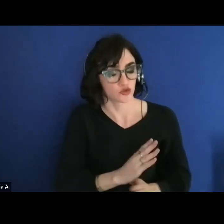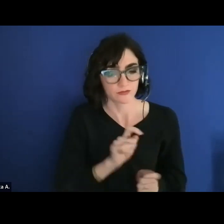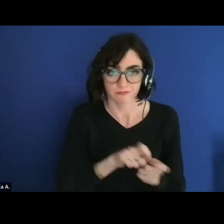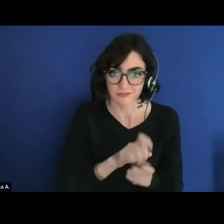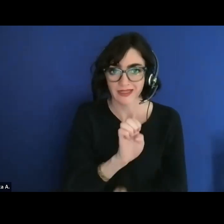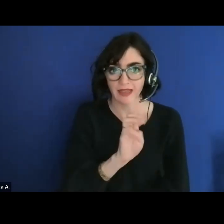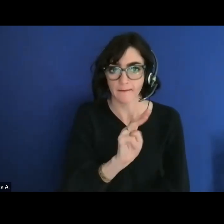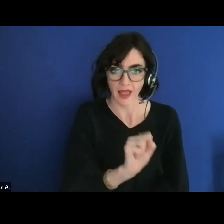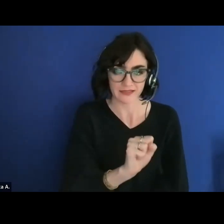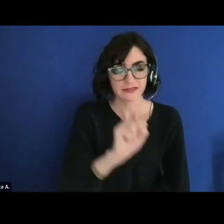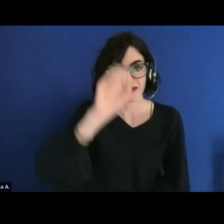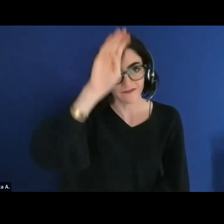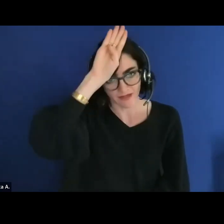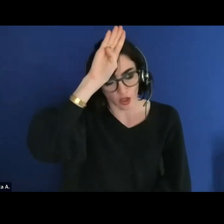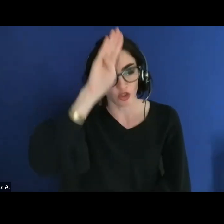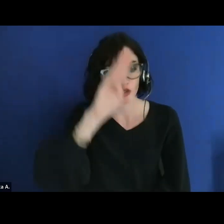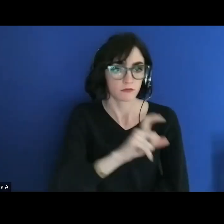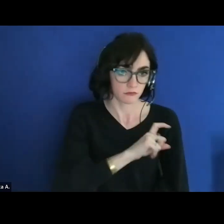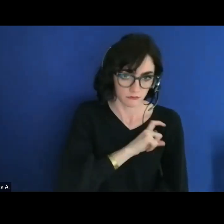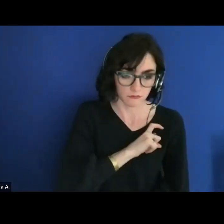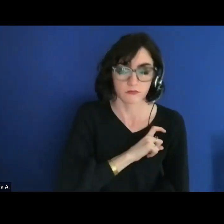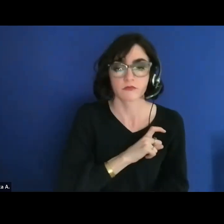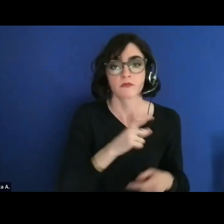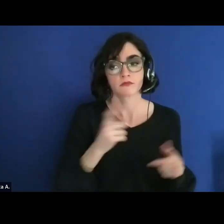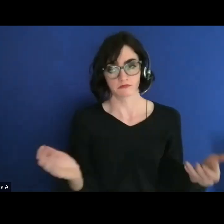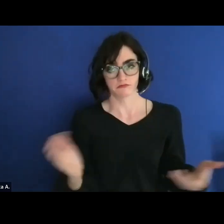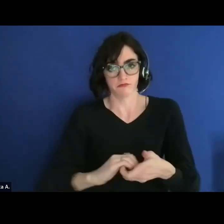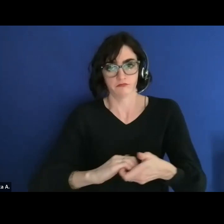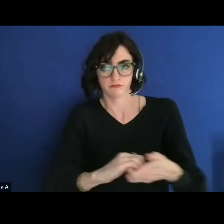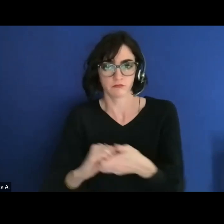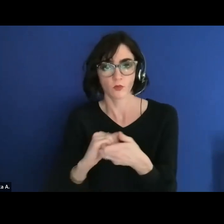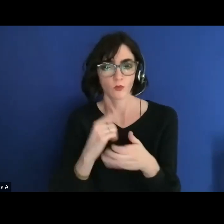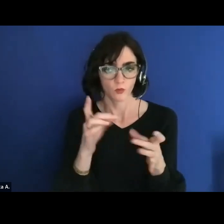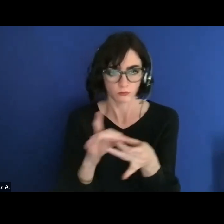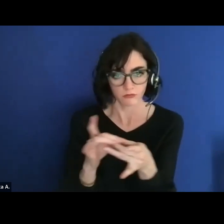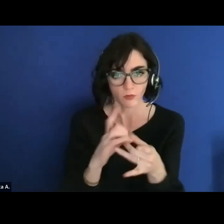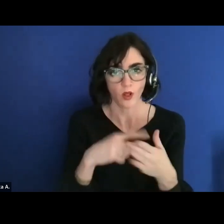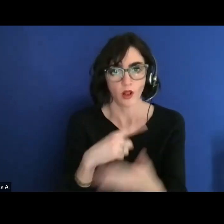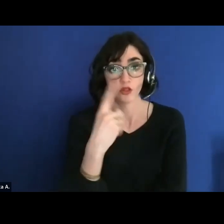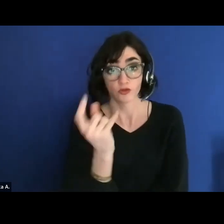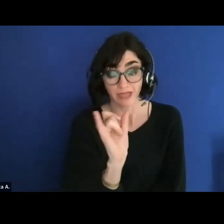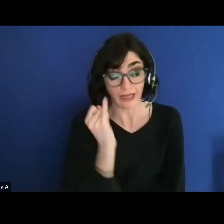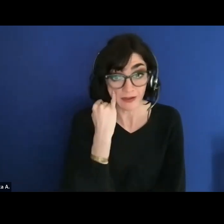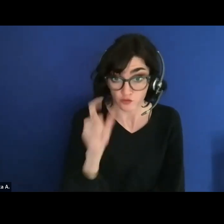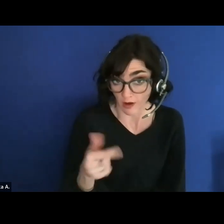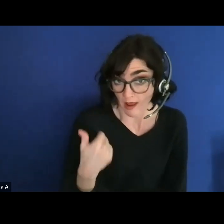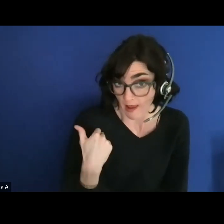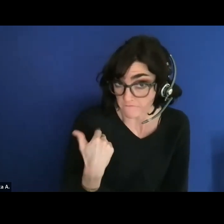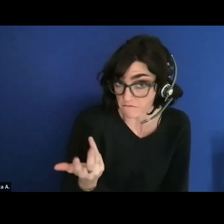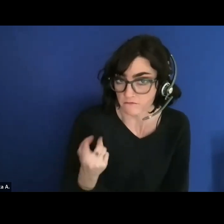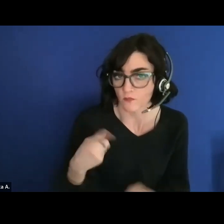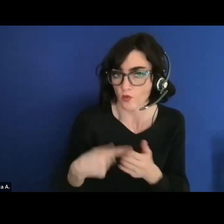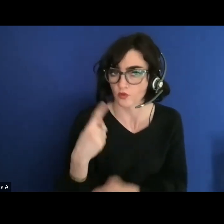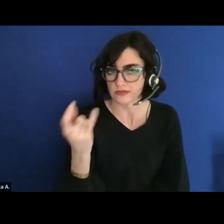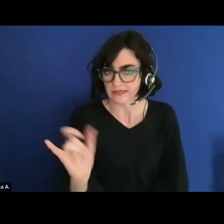services, fire, and in some cases law enforcement, should look like, or if at all. And what we